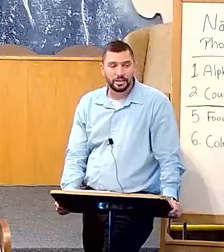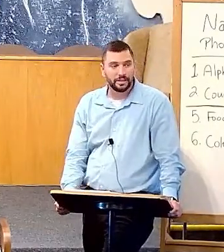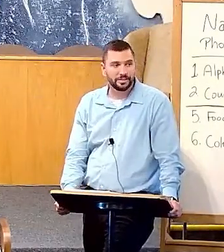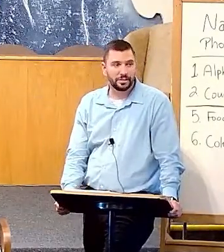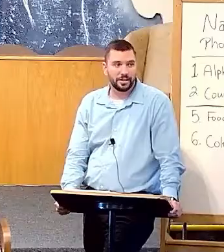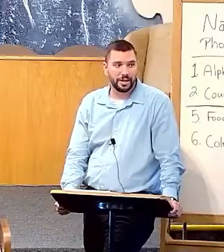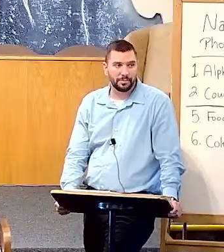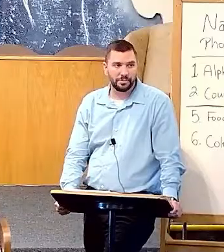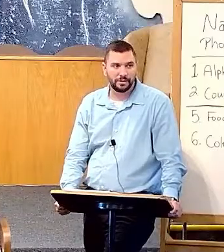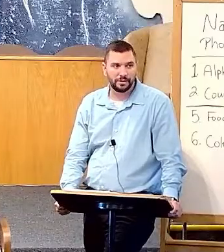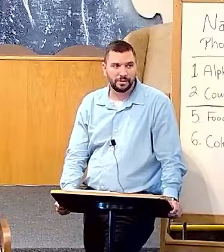sir. Another animal.